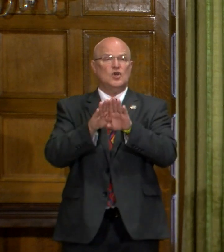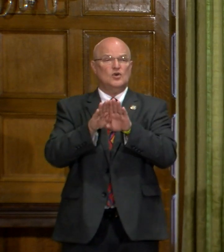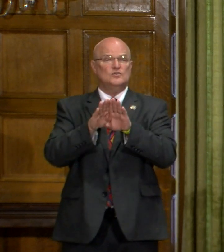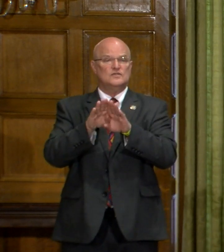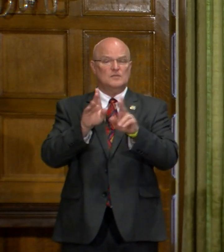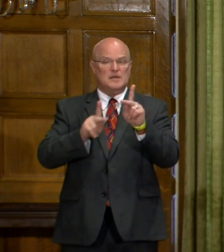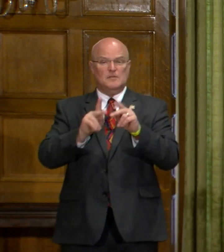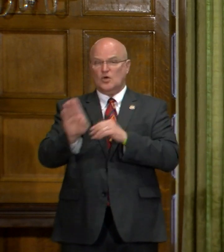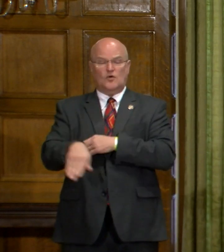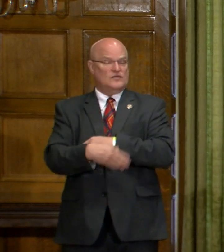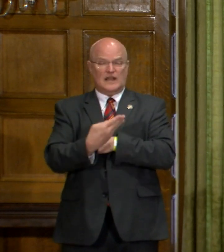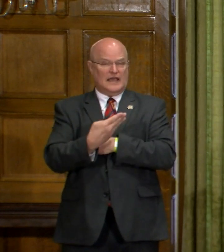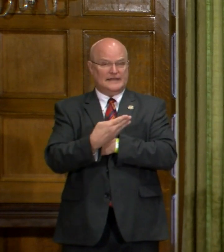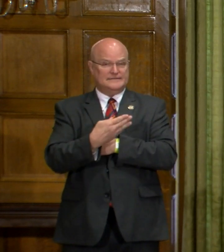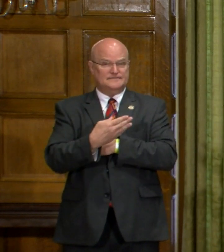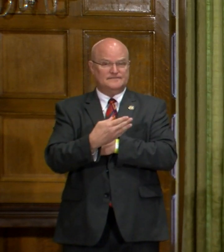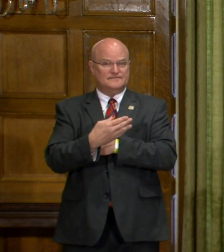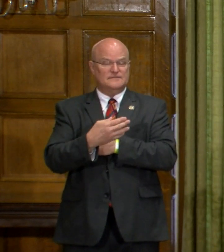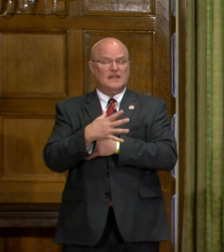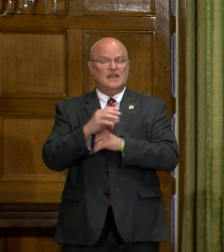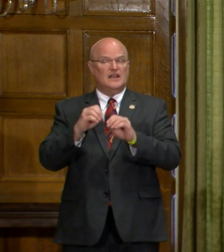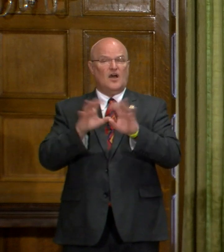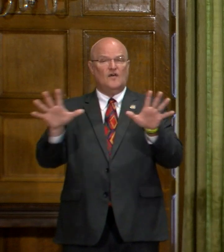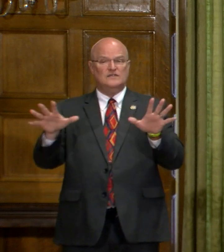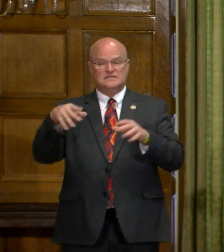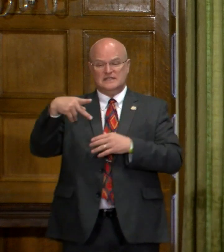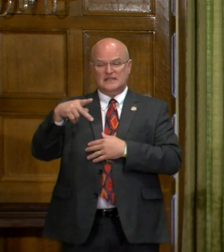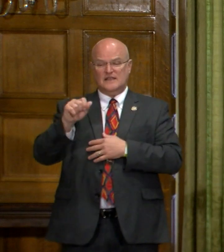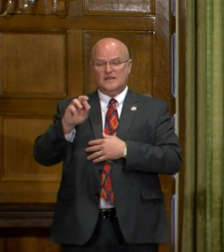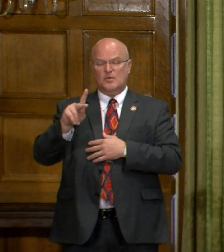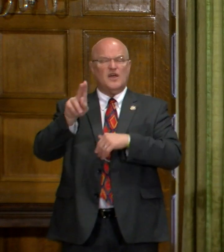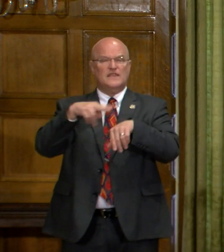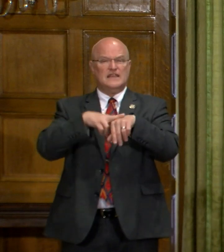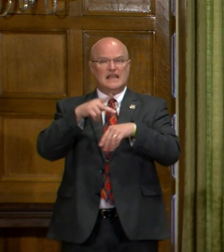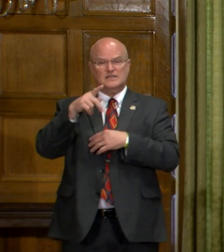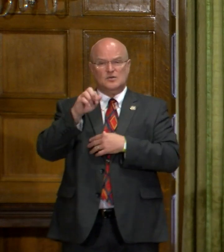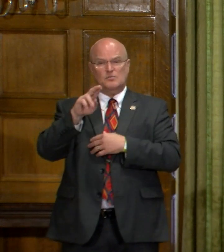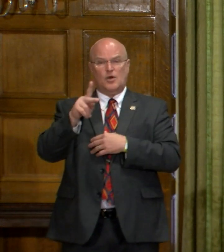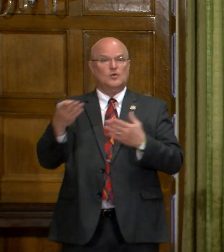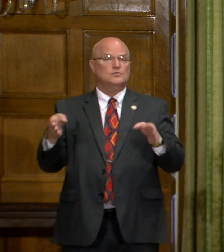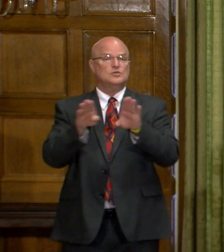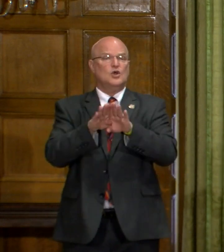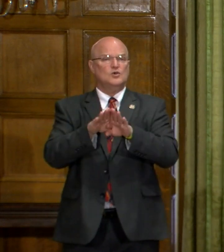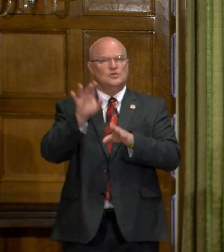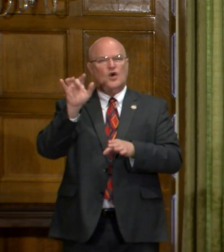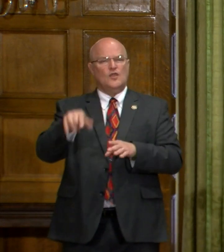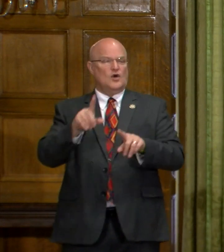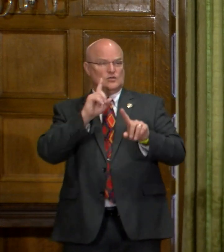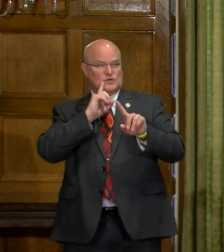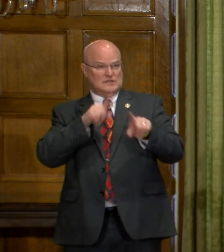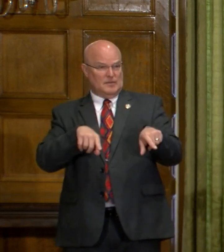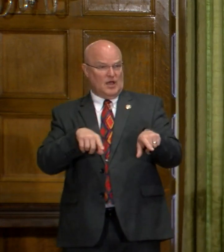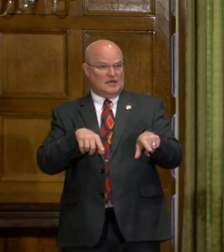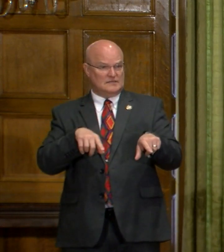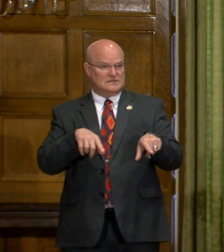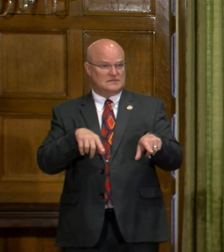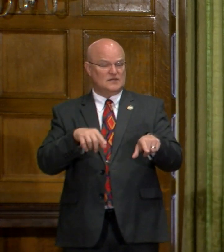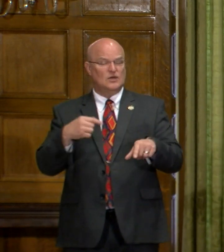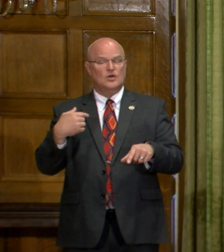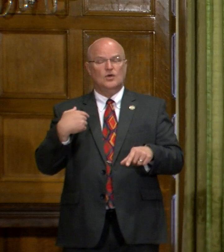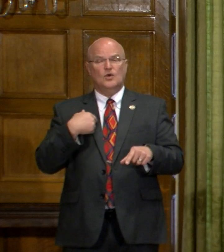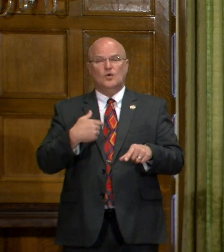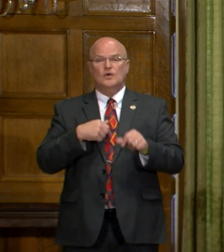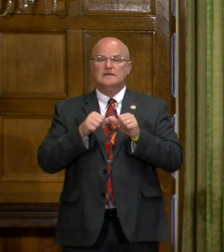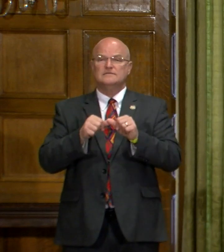to overnight, and obviously the national park was closed, and so those were response to it.